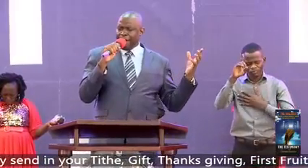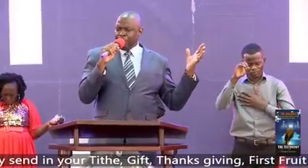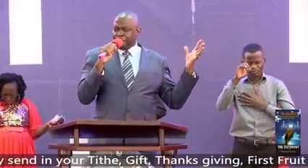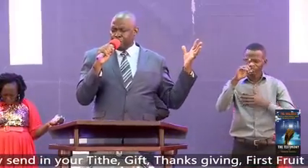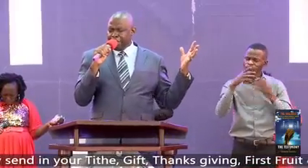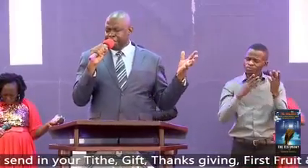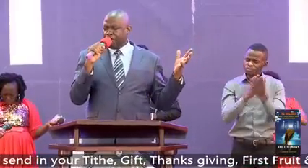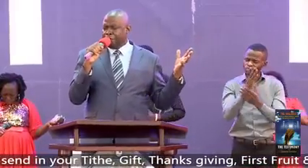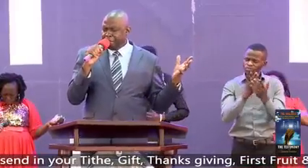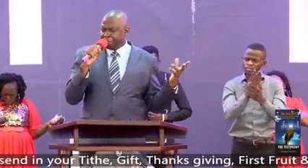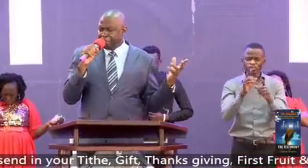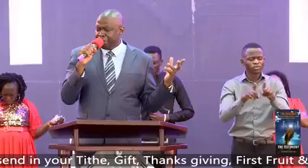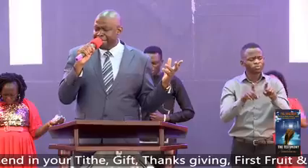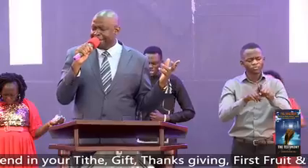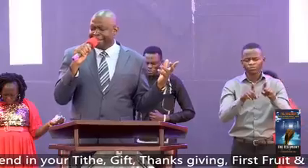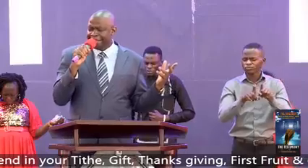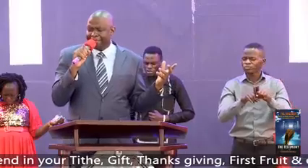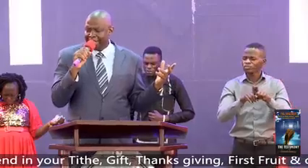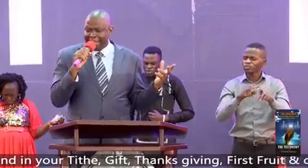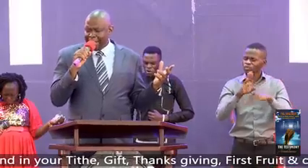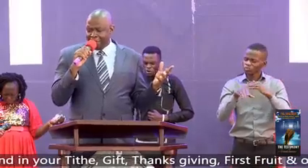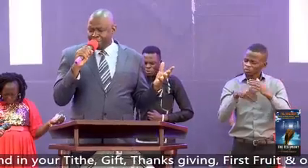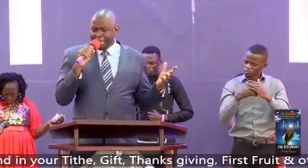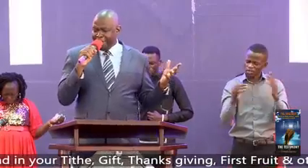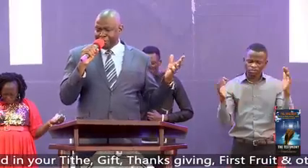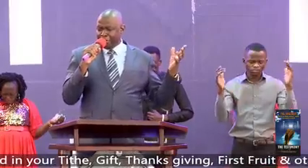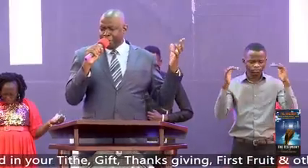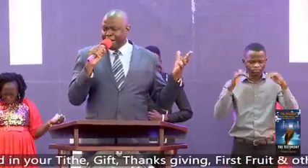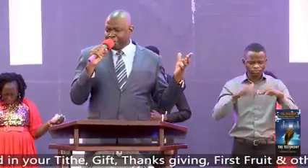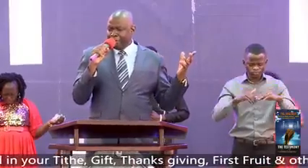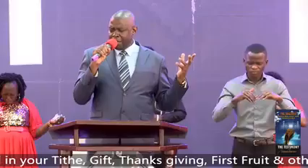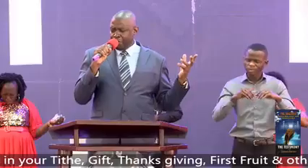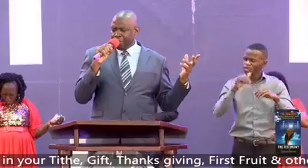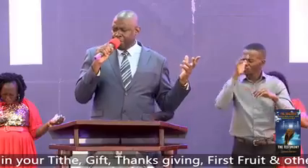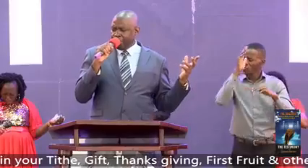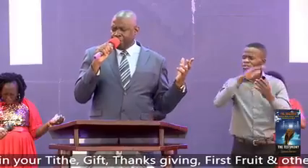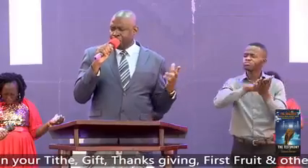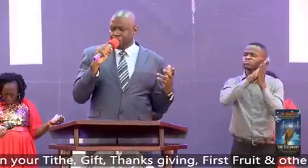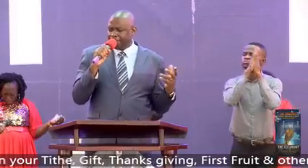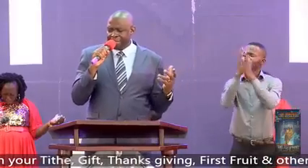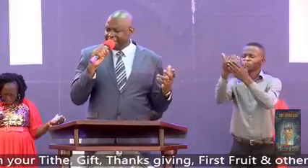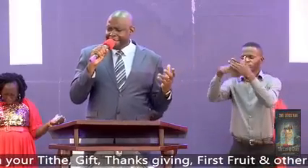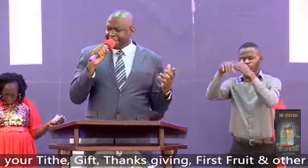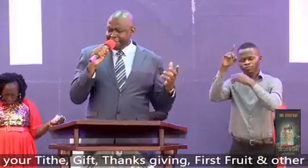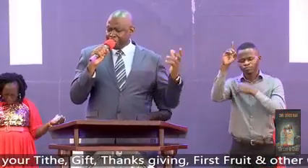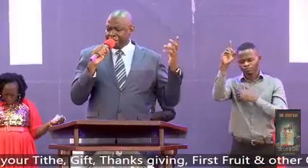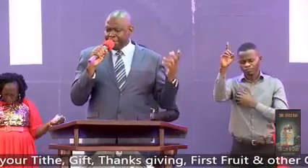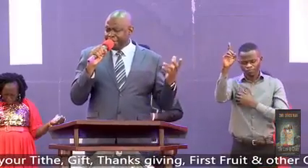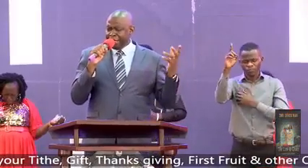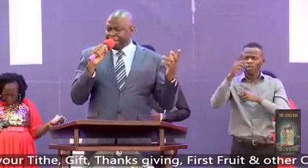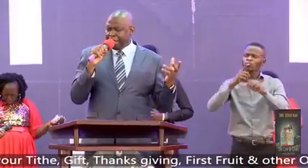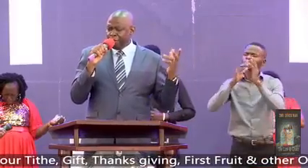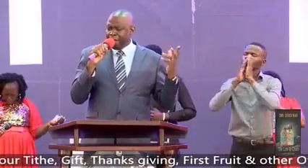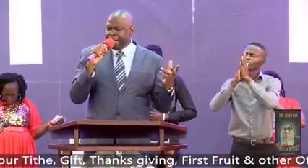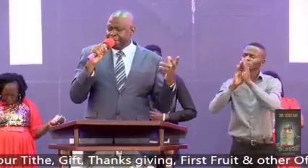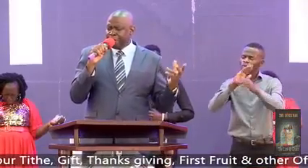We want you to bring this new week. We want to give it a conference to you now. Lord, we commit them in your hands. As we